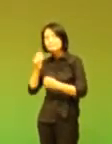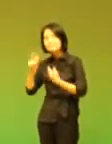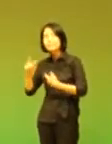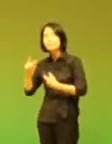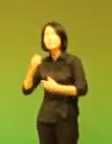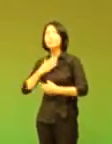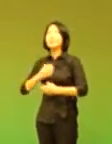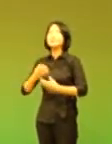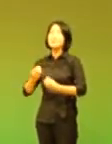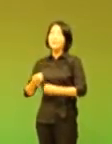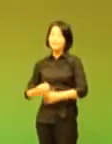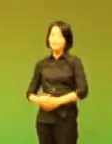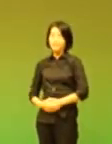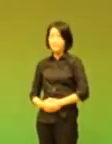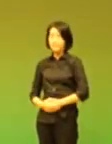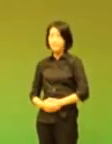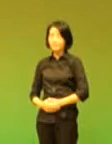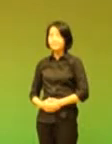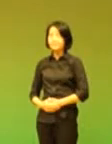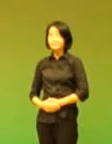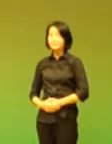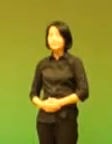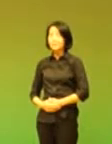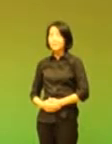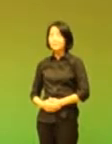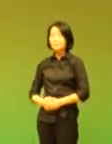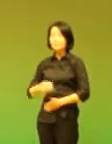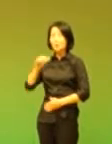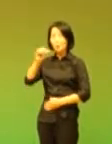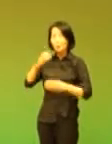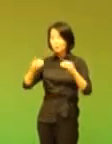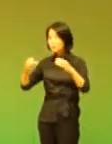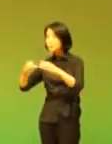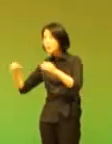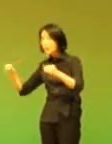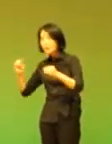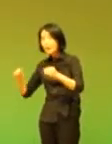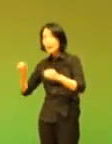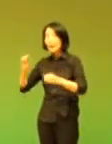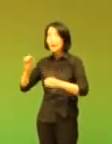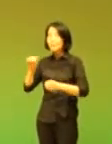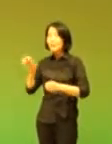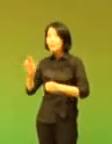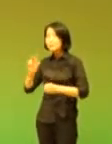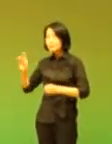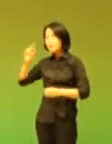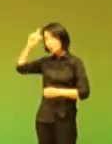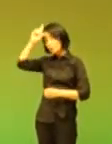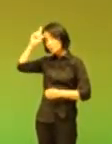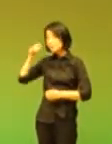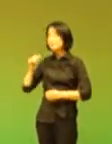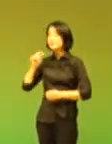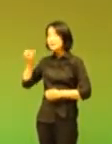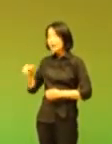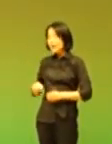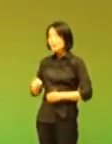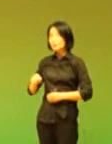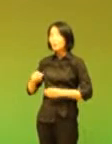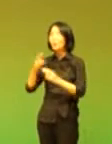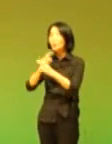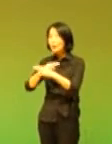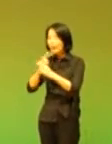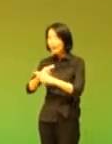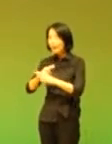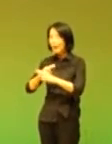that host U.S. nuclear weapons: Belgium, Germany, Italy, Turkey, and where I